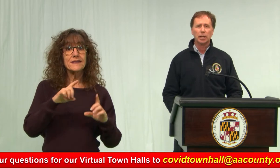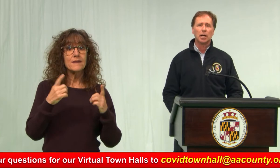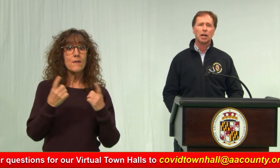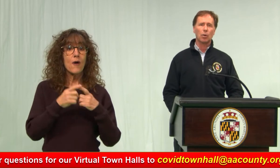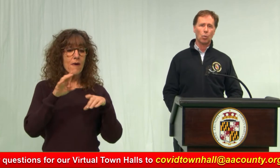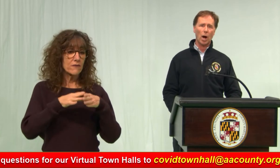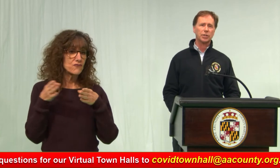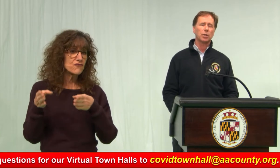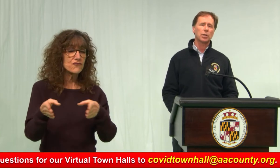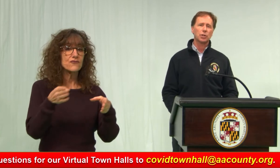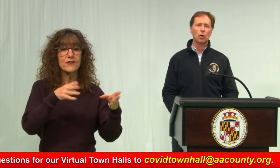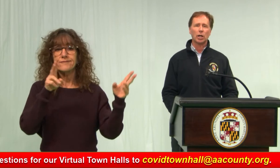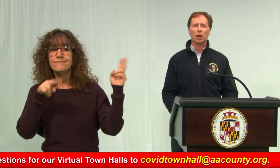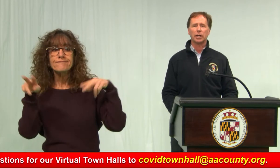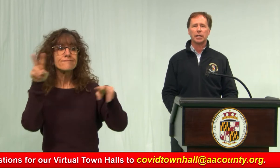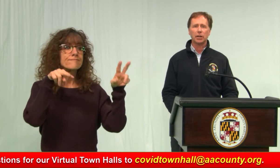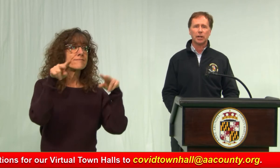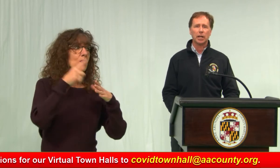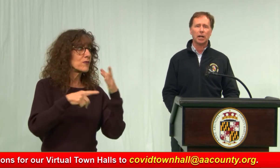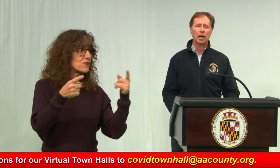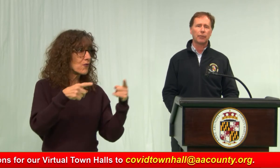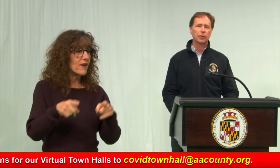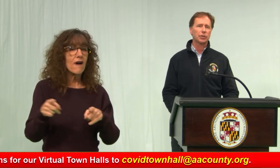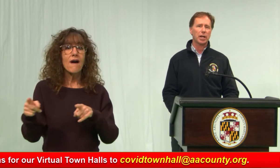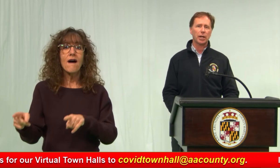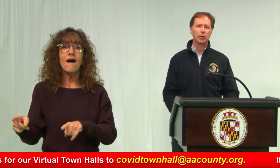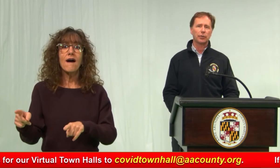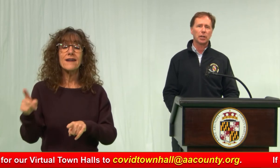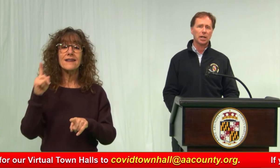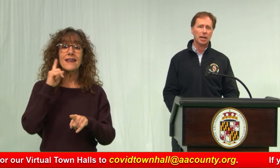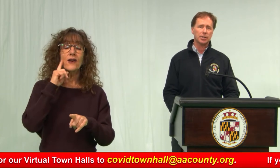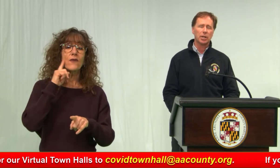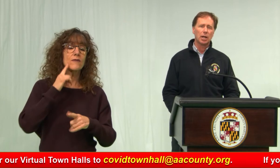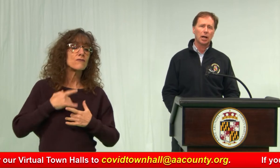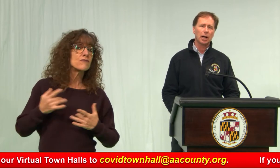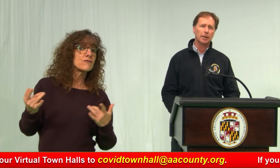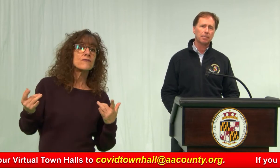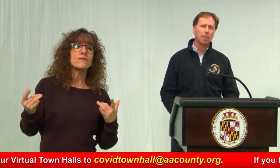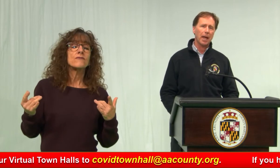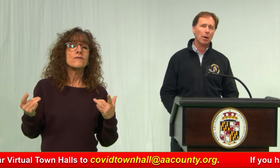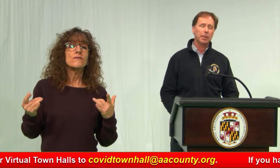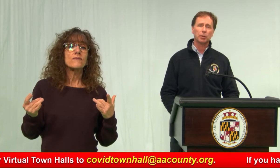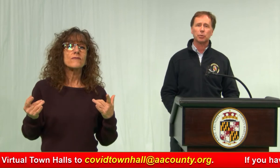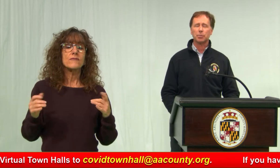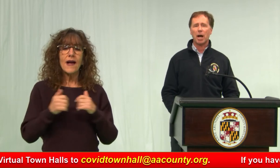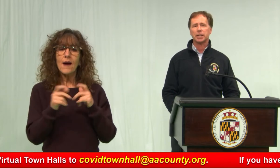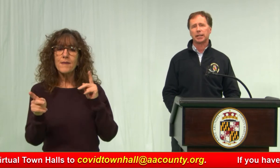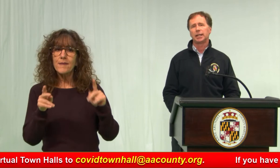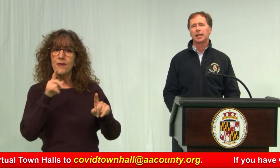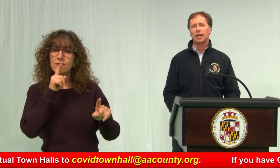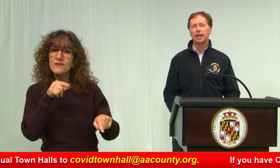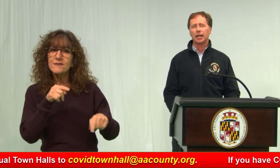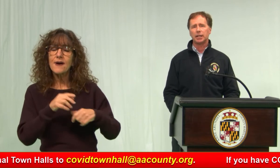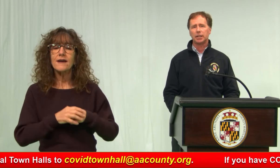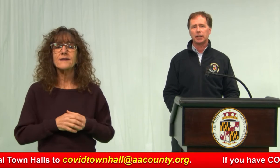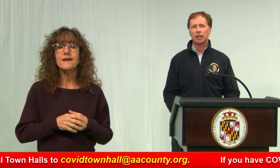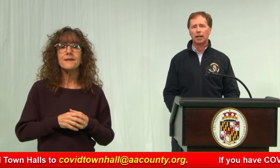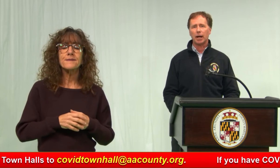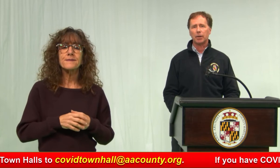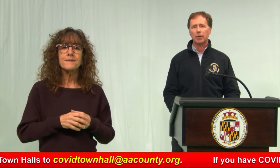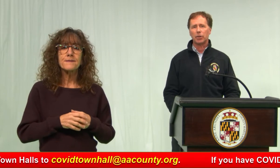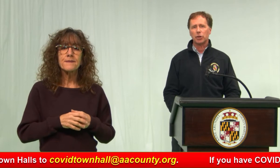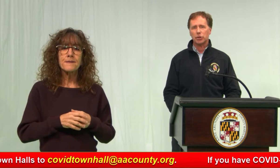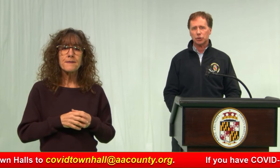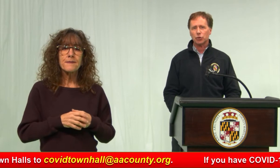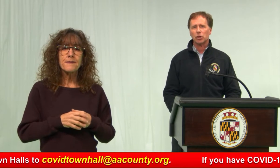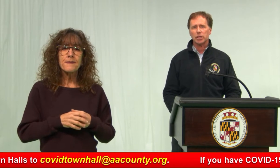street, watching what's going on, hearing firsthand on the front lines how people are responding. And